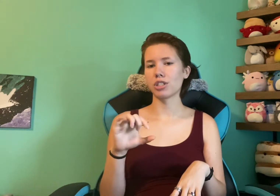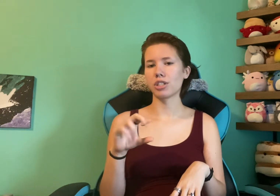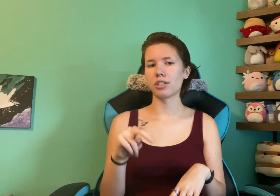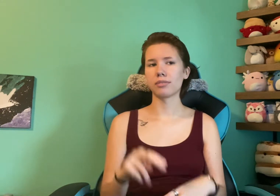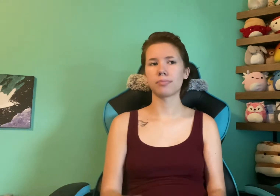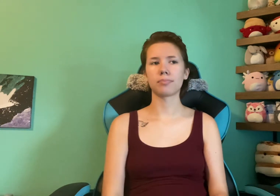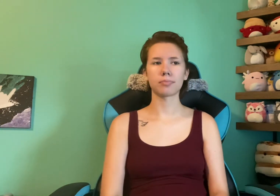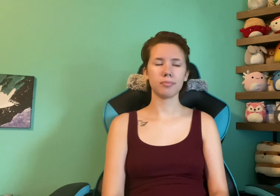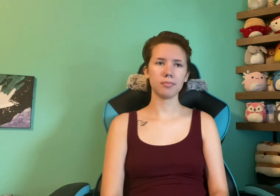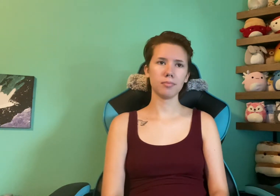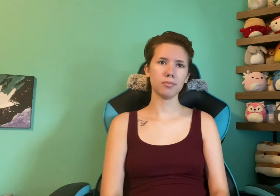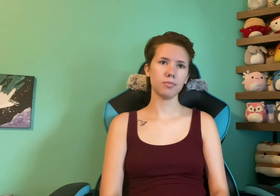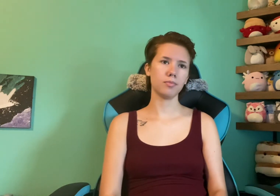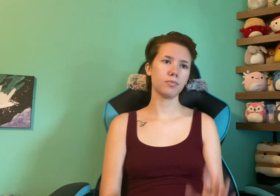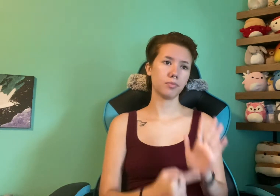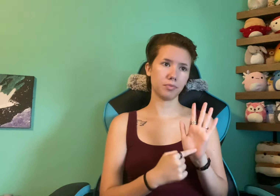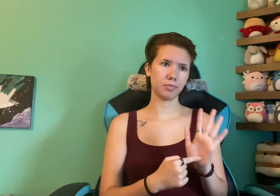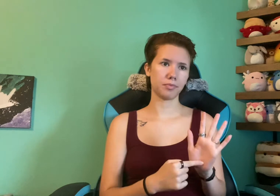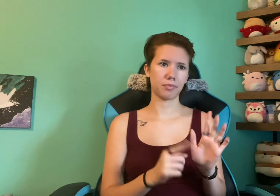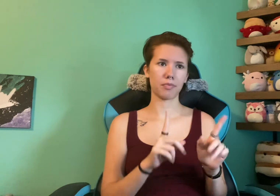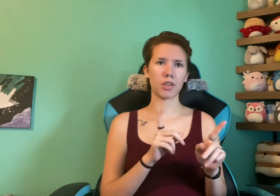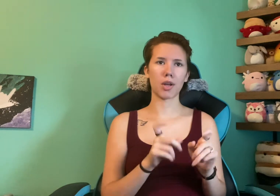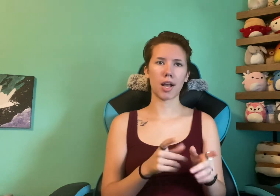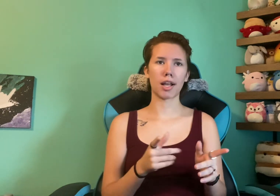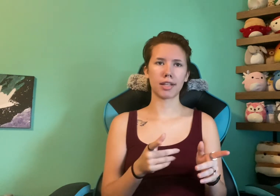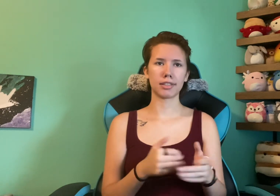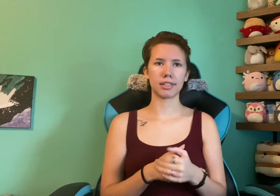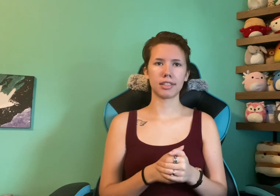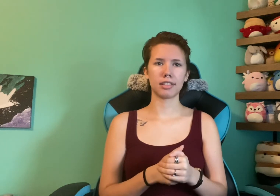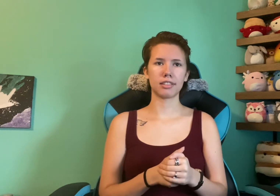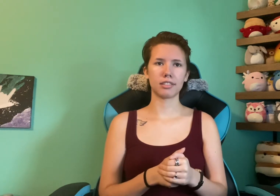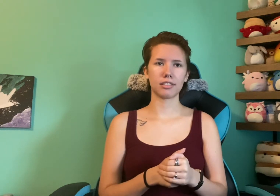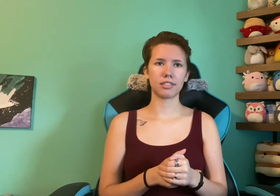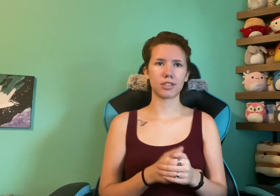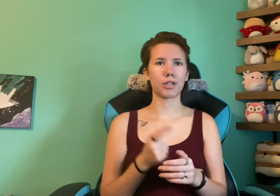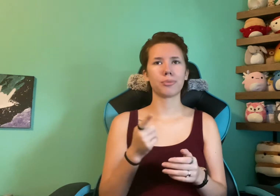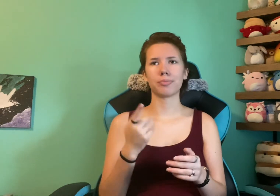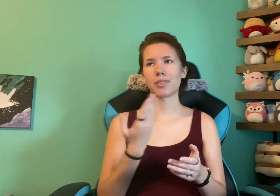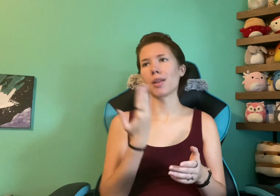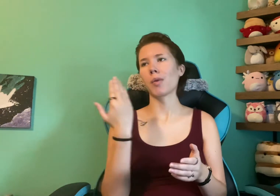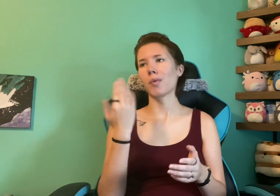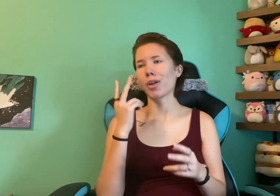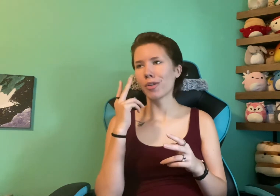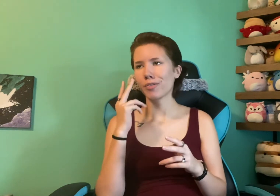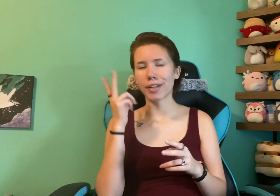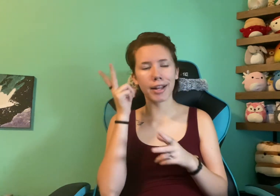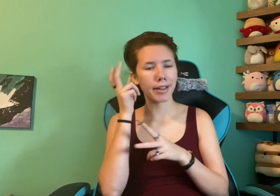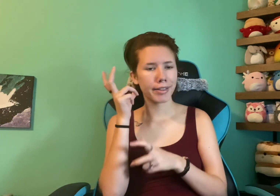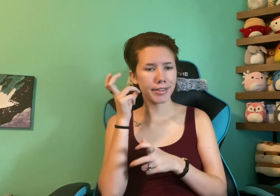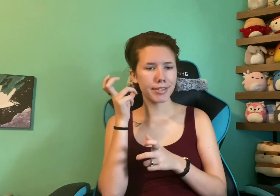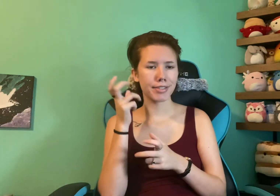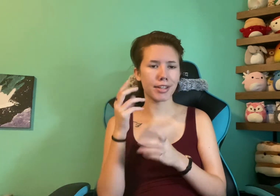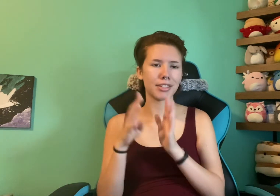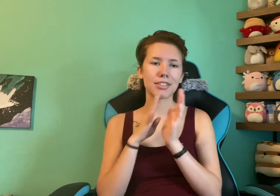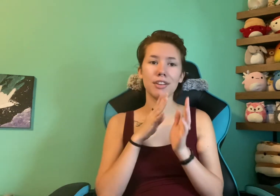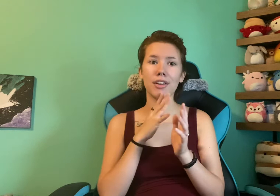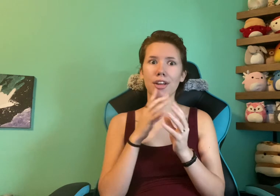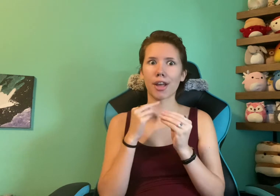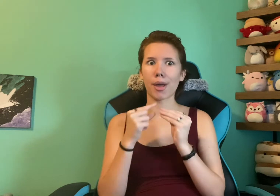They're asking, obviously you've done a listing where they're talking about symmetry. And then they obviously